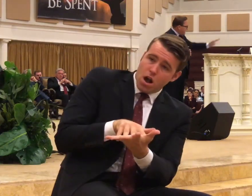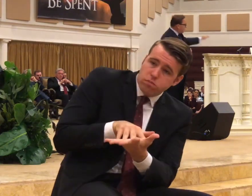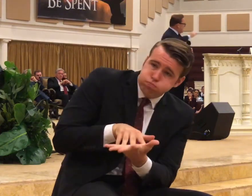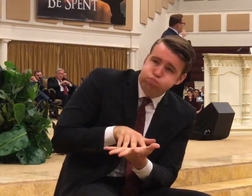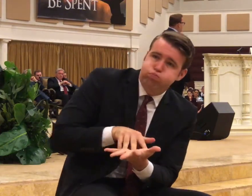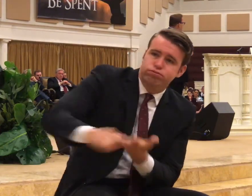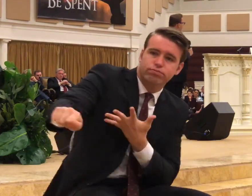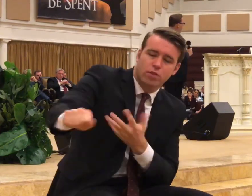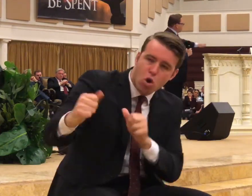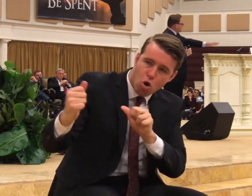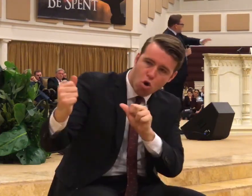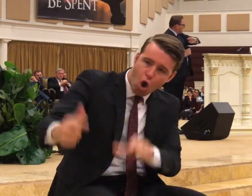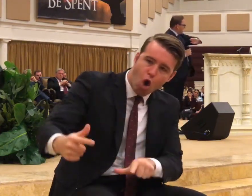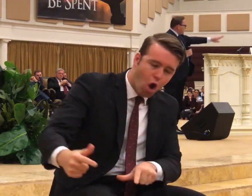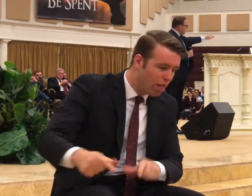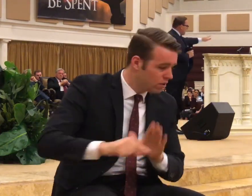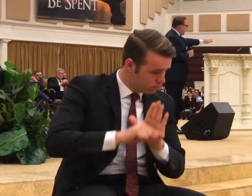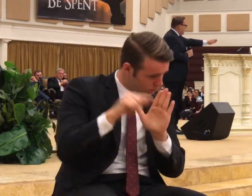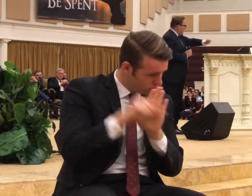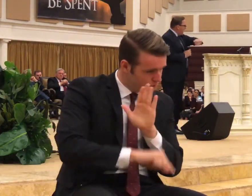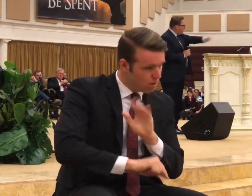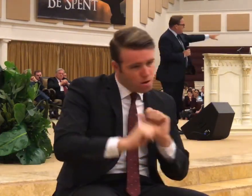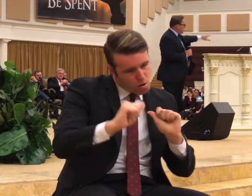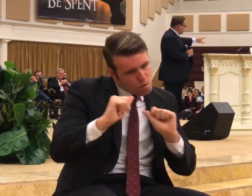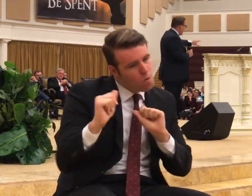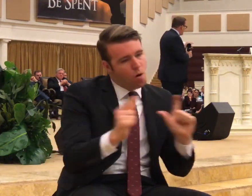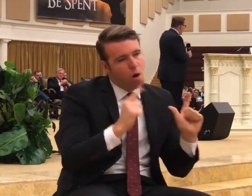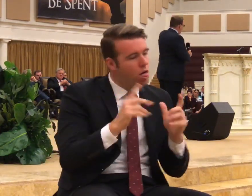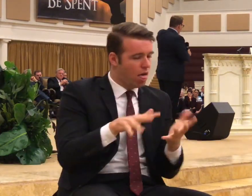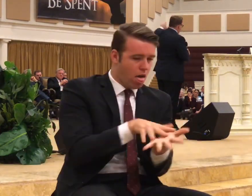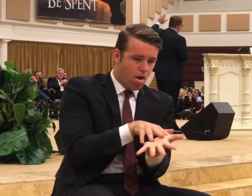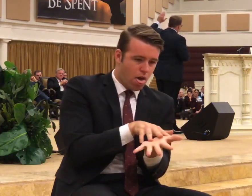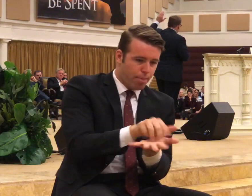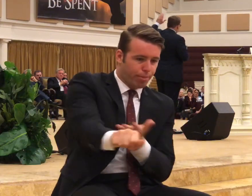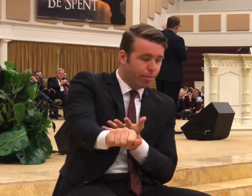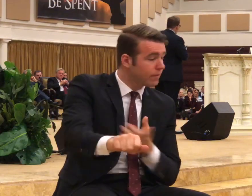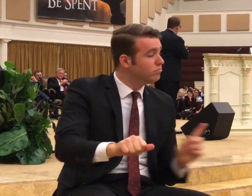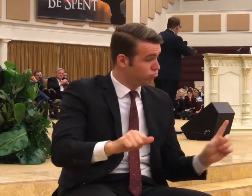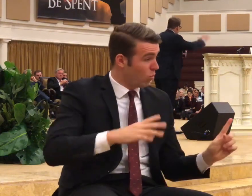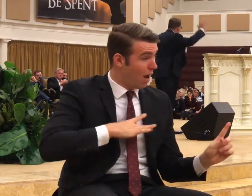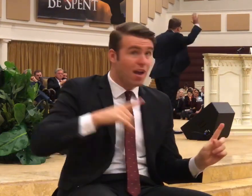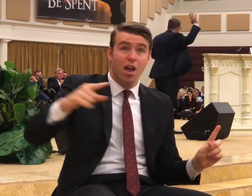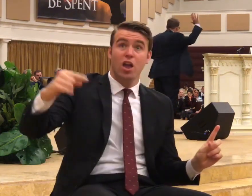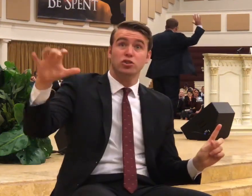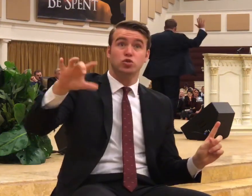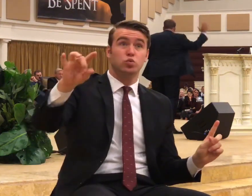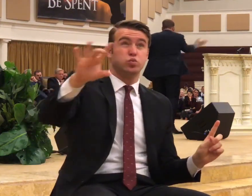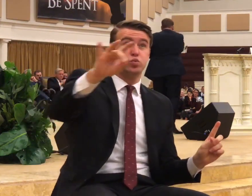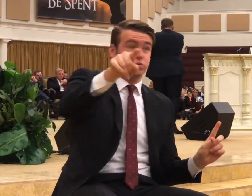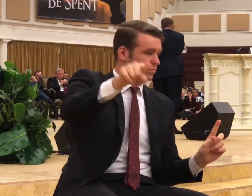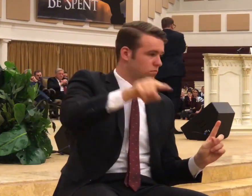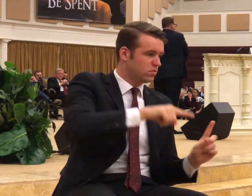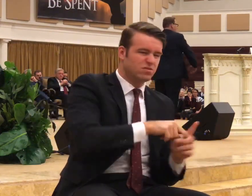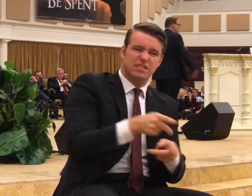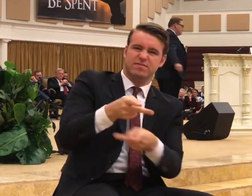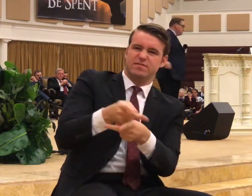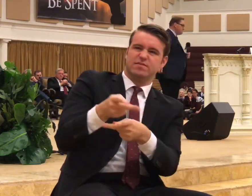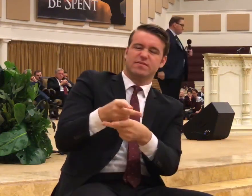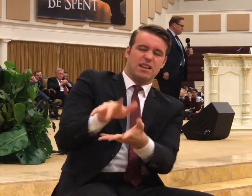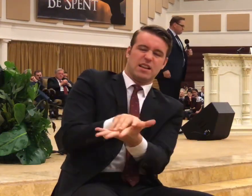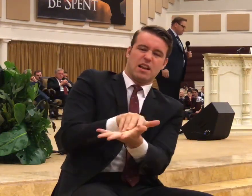slay everything. I want you to kill everything. I want it utterly destroyed, because what they did to my people, I'm going to take care of it once and for